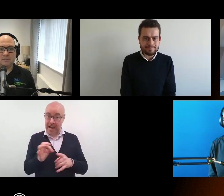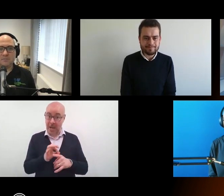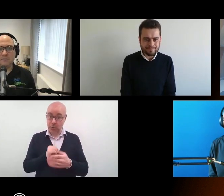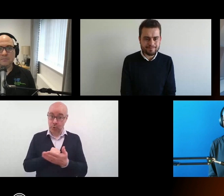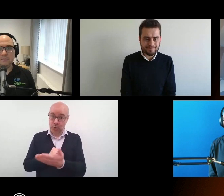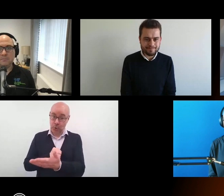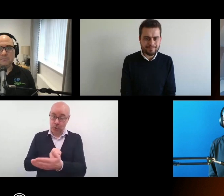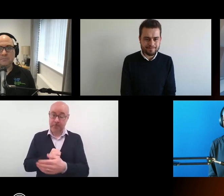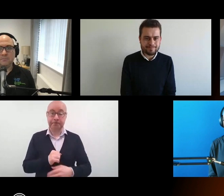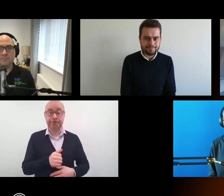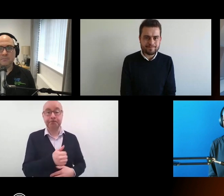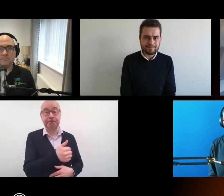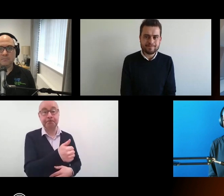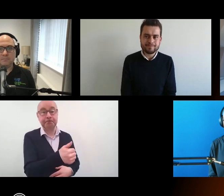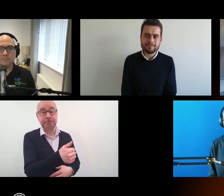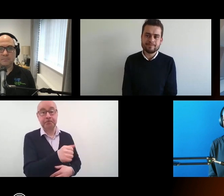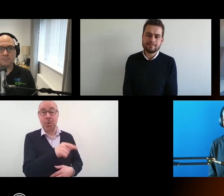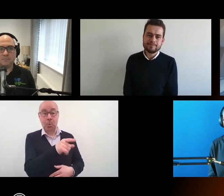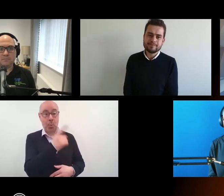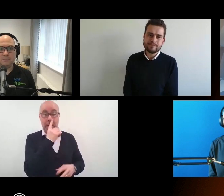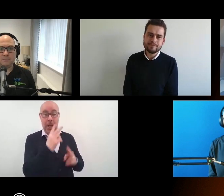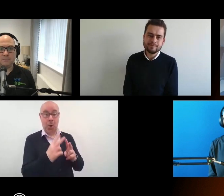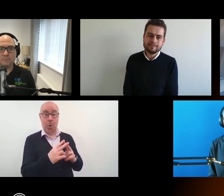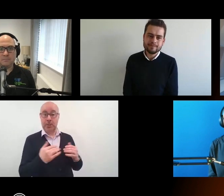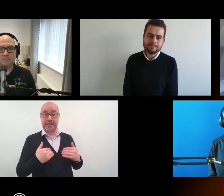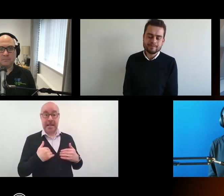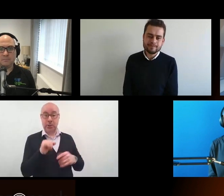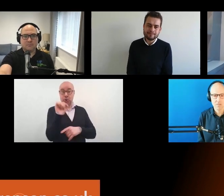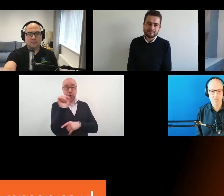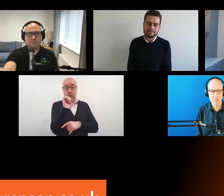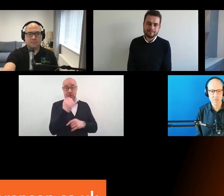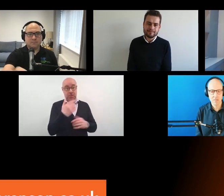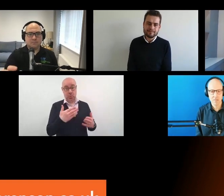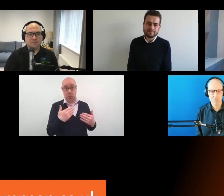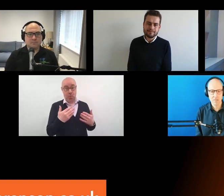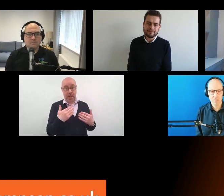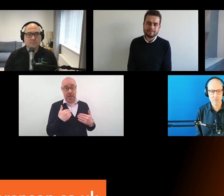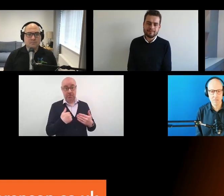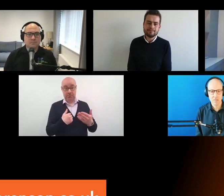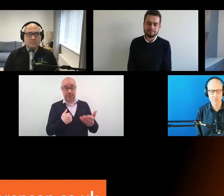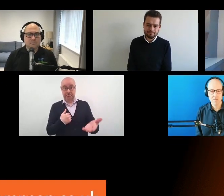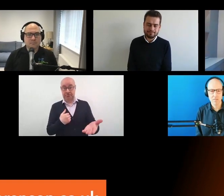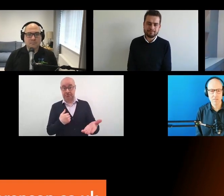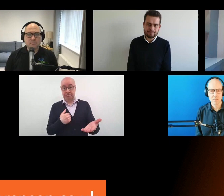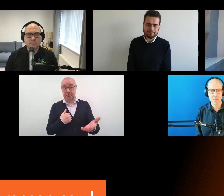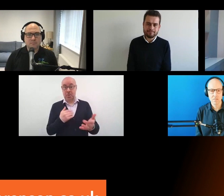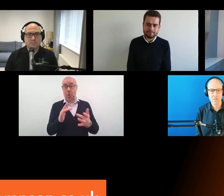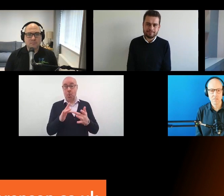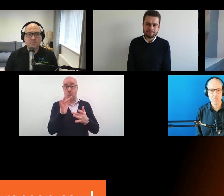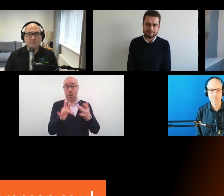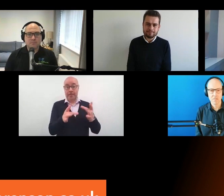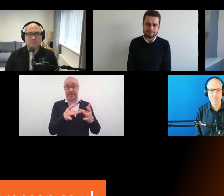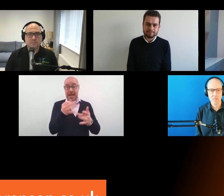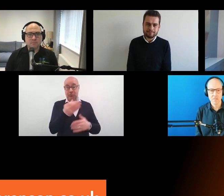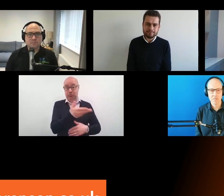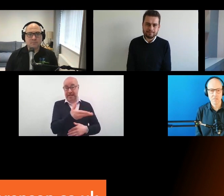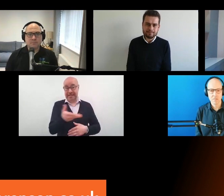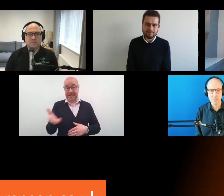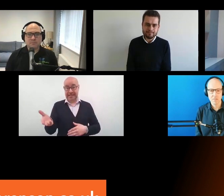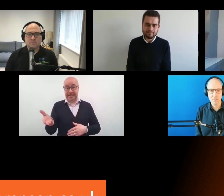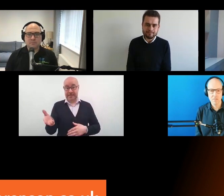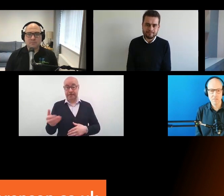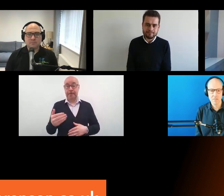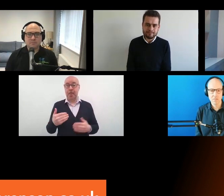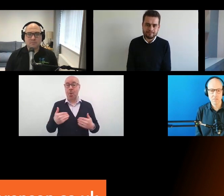You're welcome to make contact with Sorenson at sorenson.co.uk. We are specialists, but